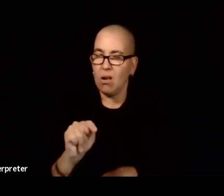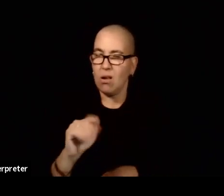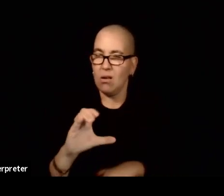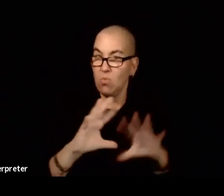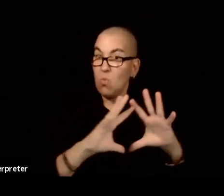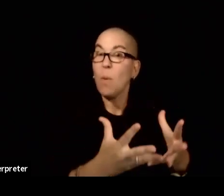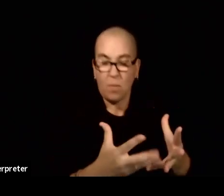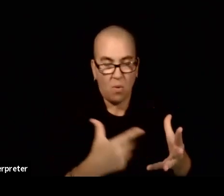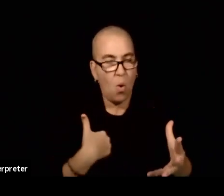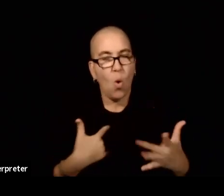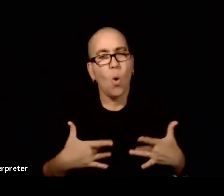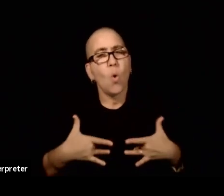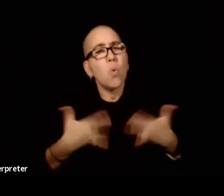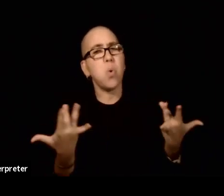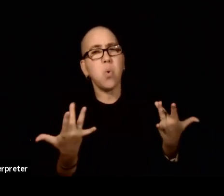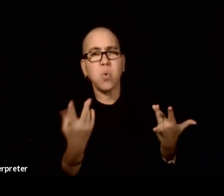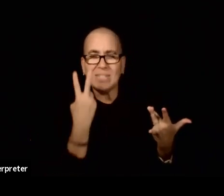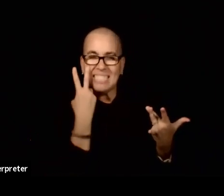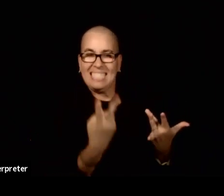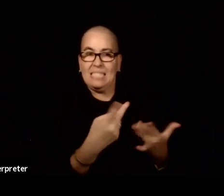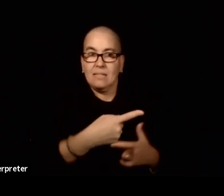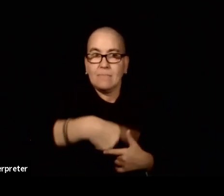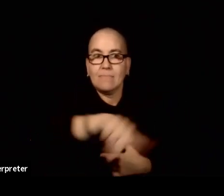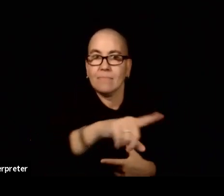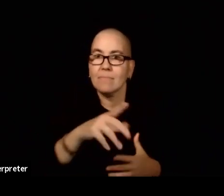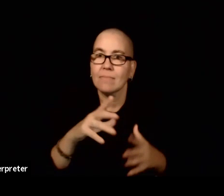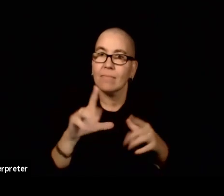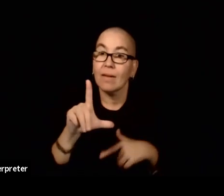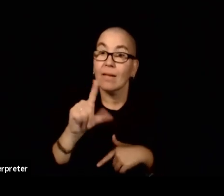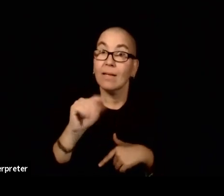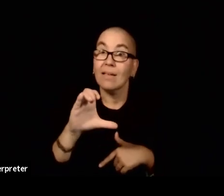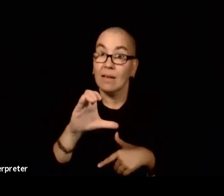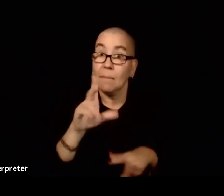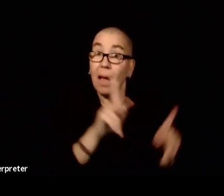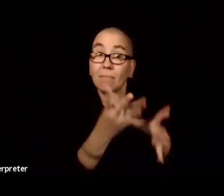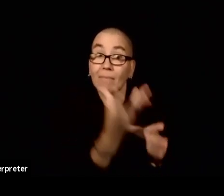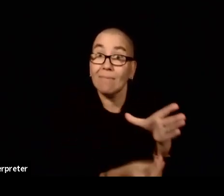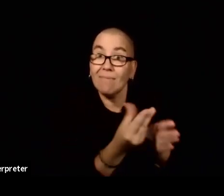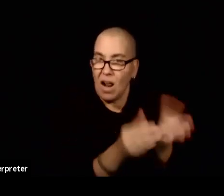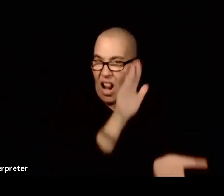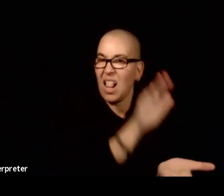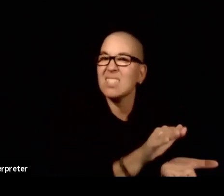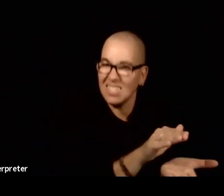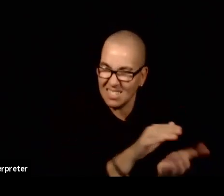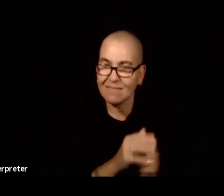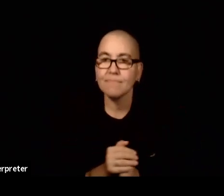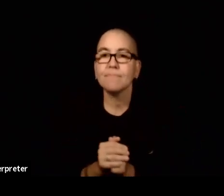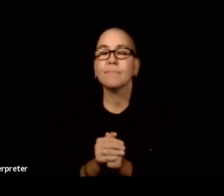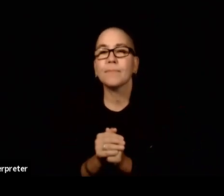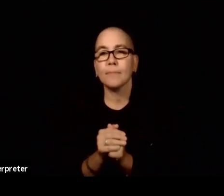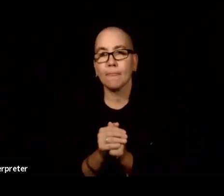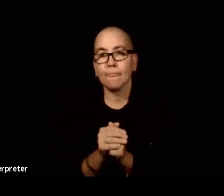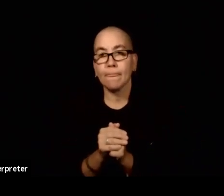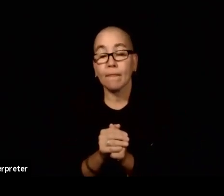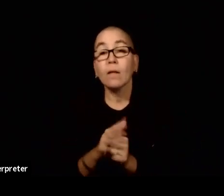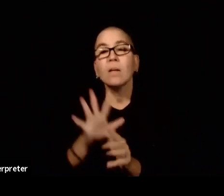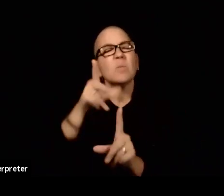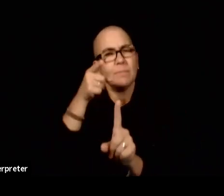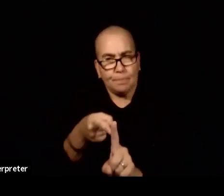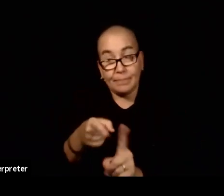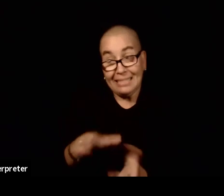in death. The one thing that I do want to mention is that mortality and the death is